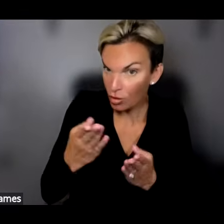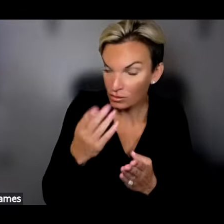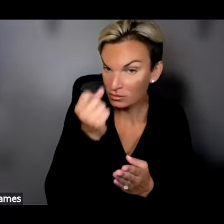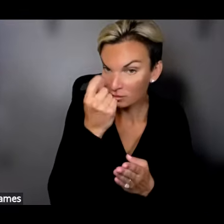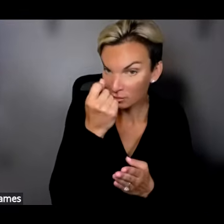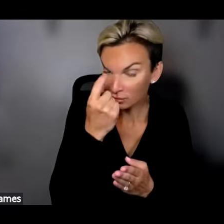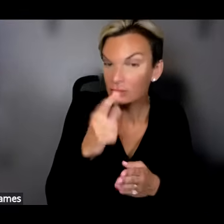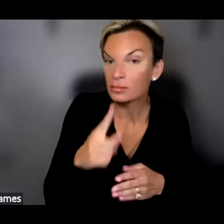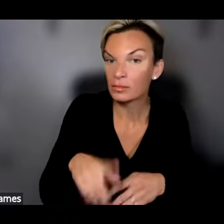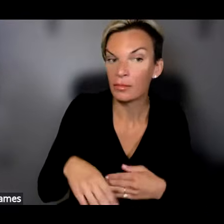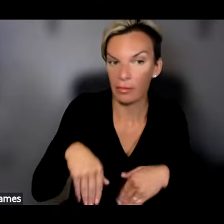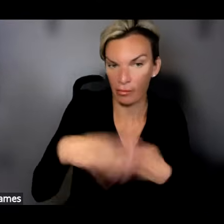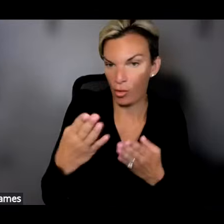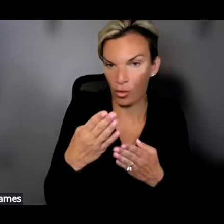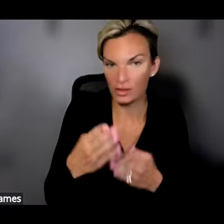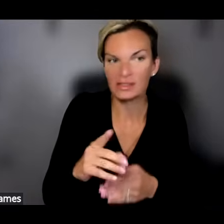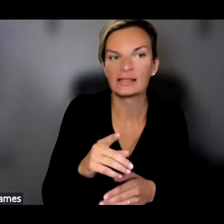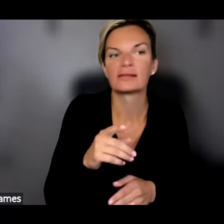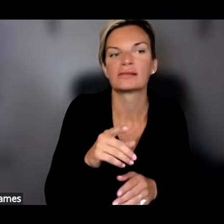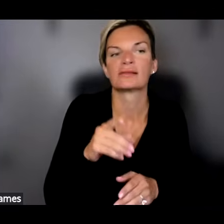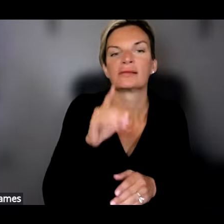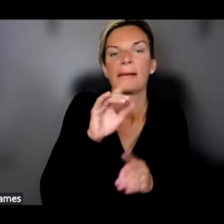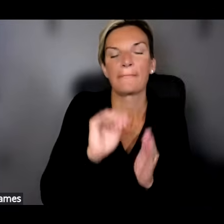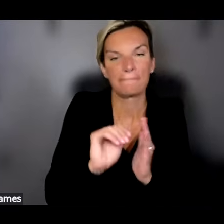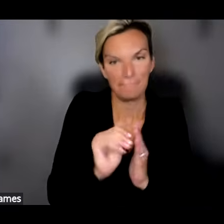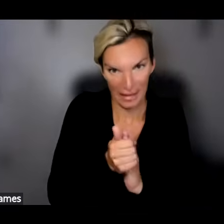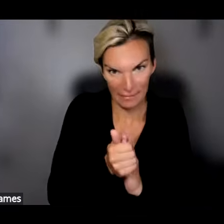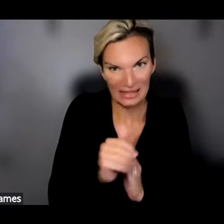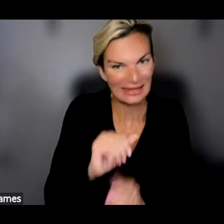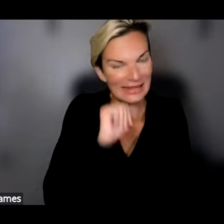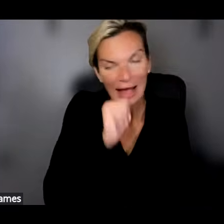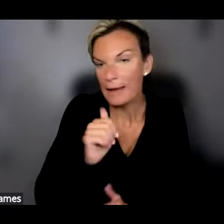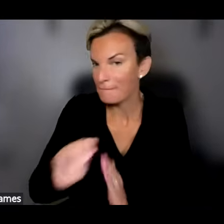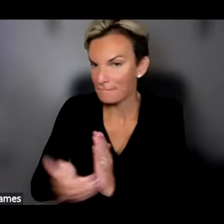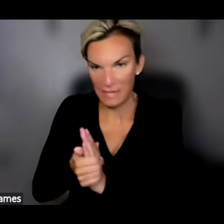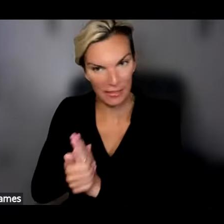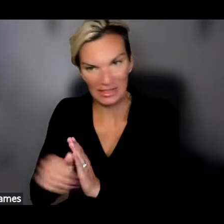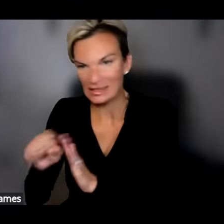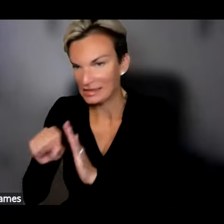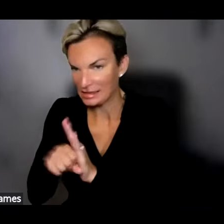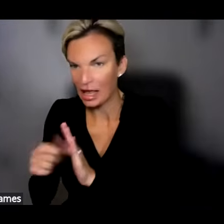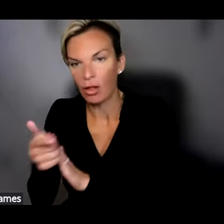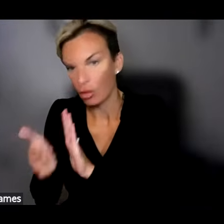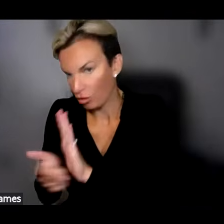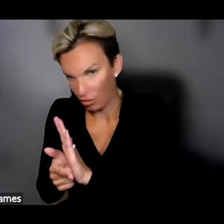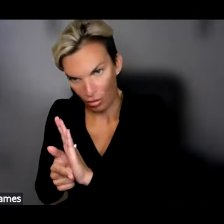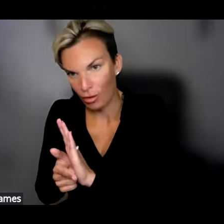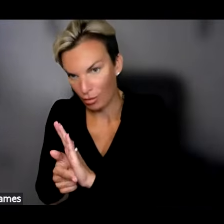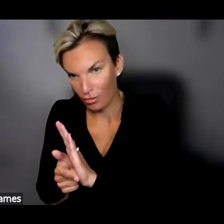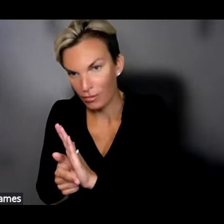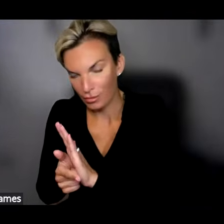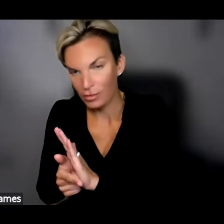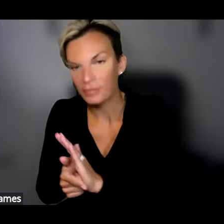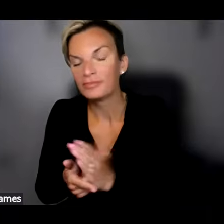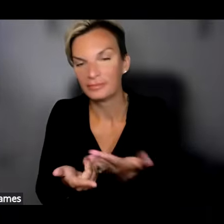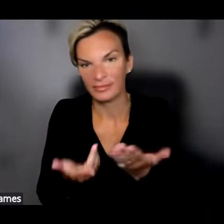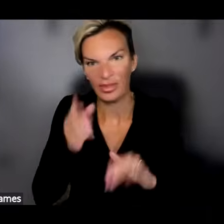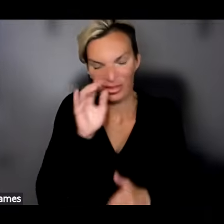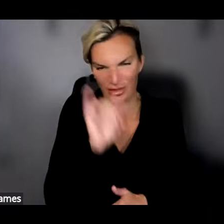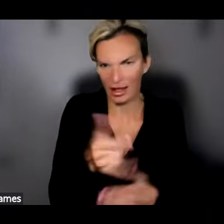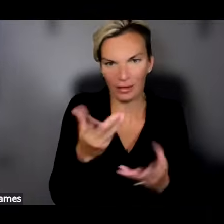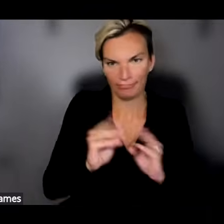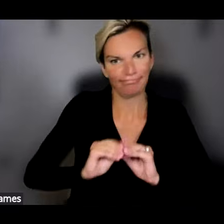constitutional amendments and not amendments to state law, my client believes that that is clear language